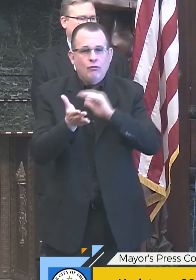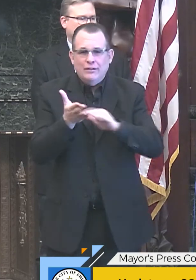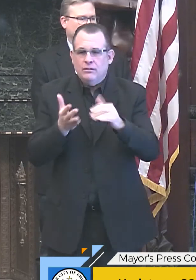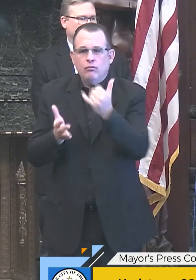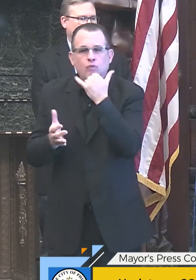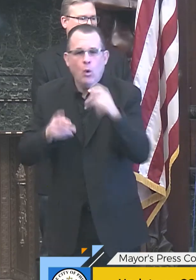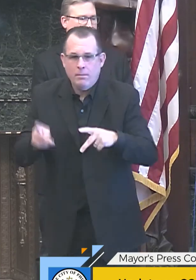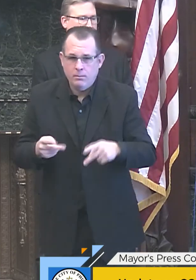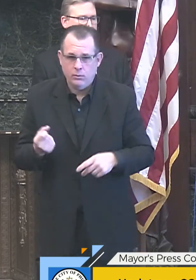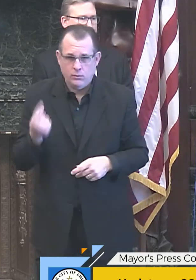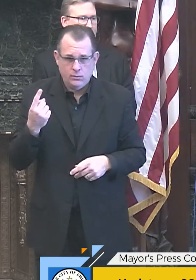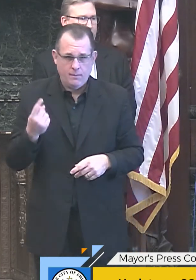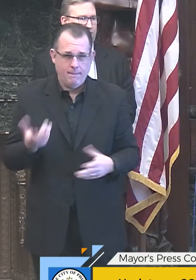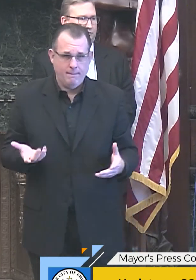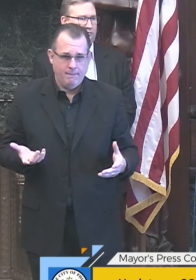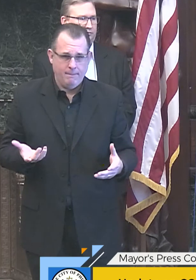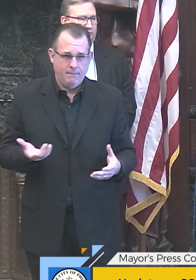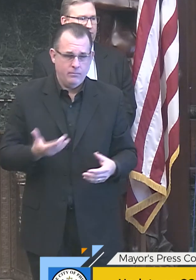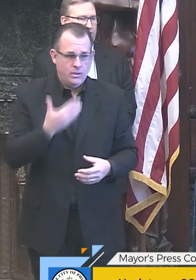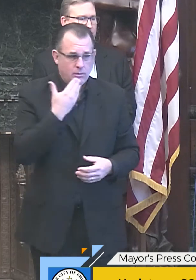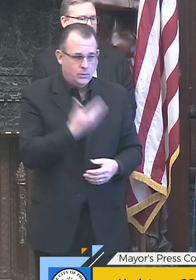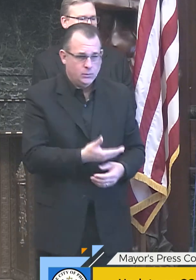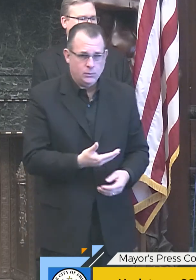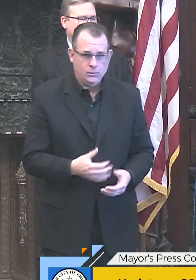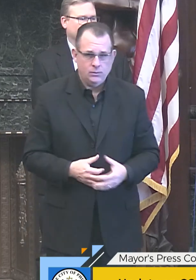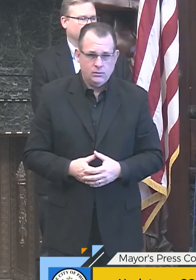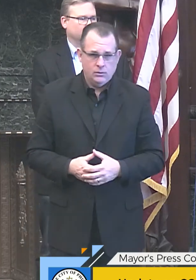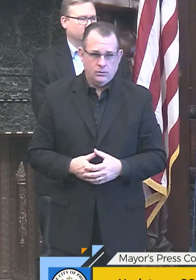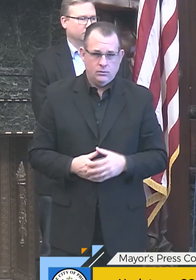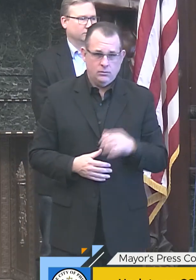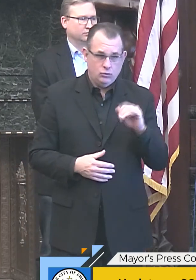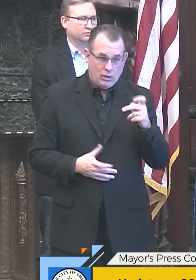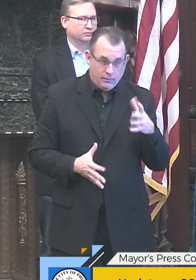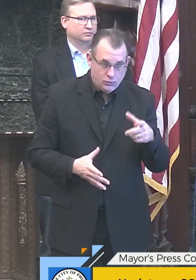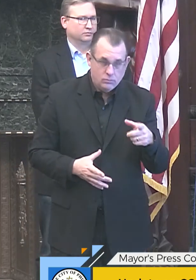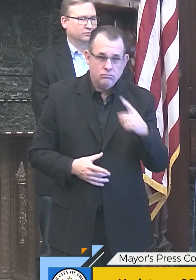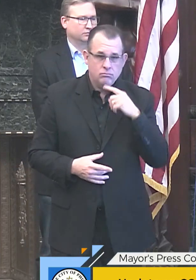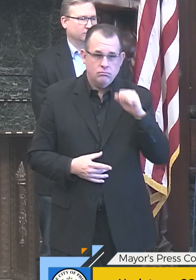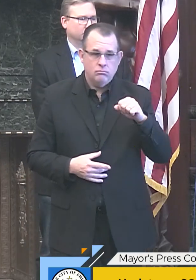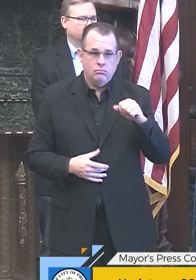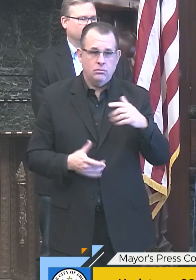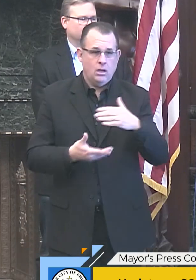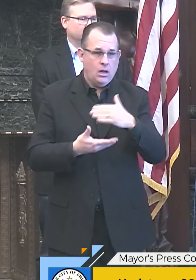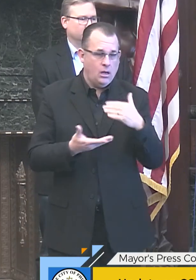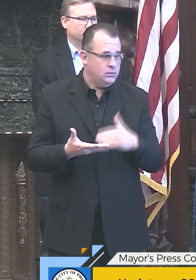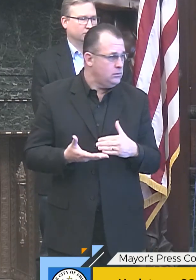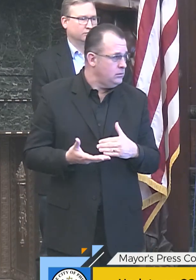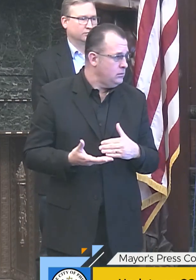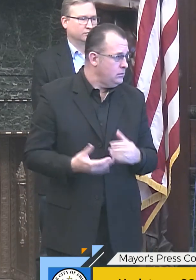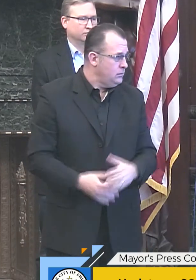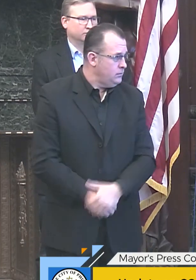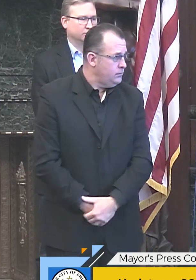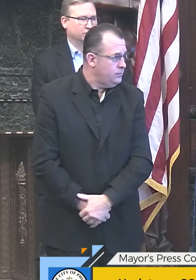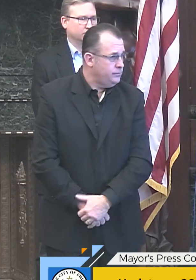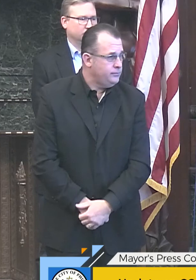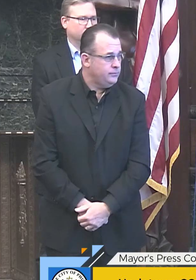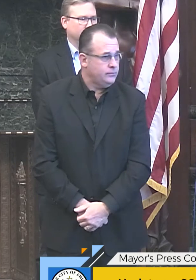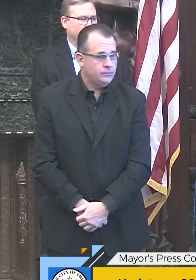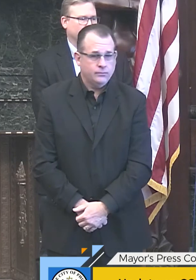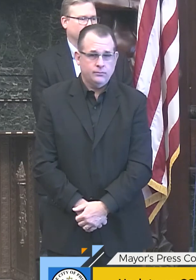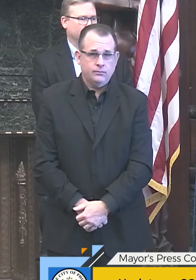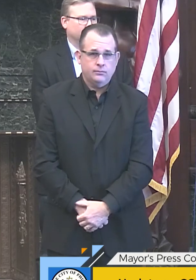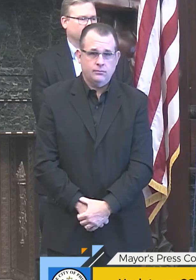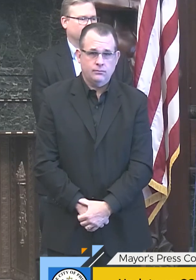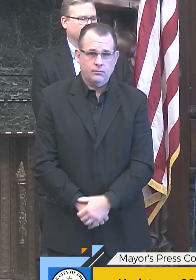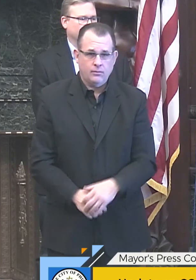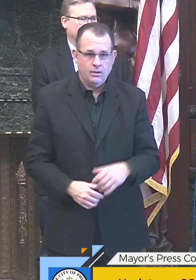Great. Thank you. Jake, are you good? Yep, I'm good. All right. And next we'll move to a